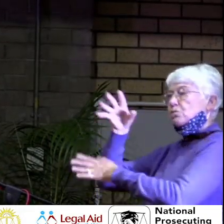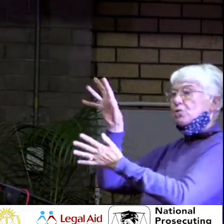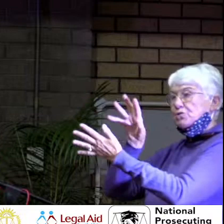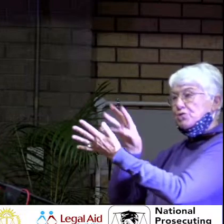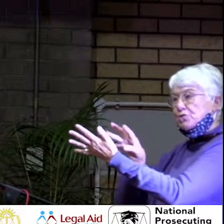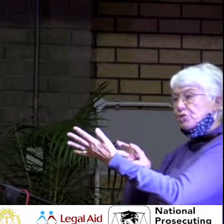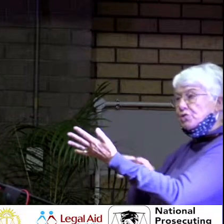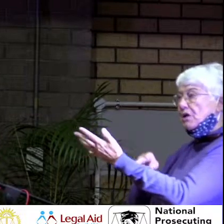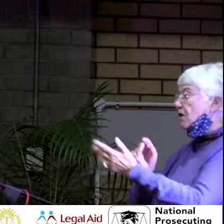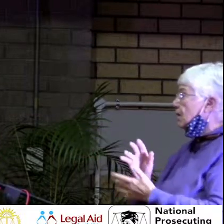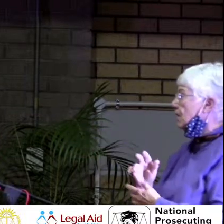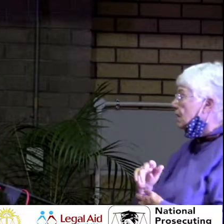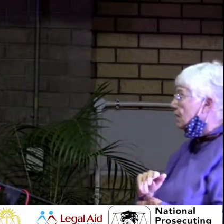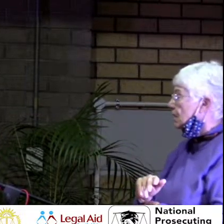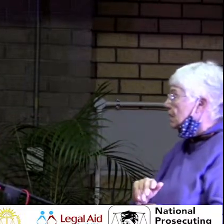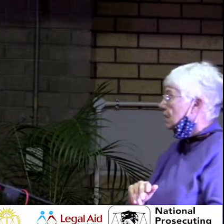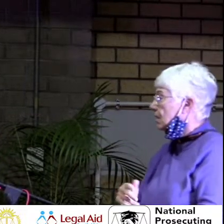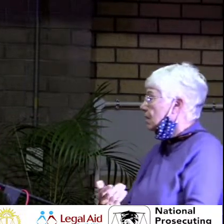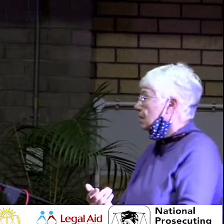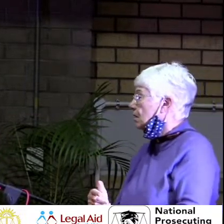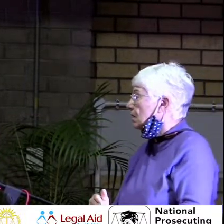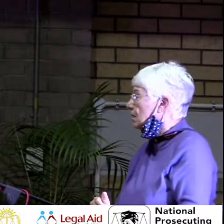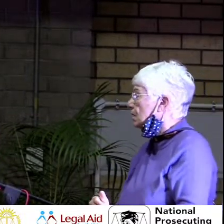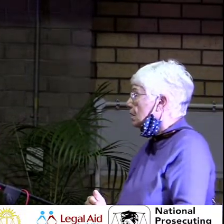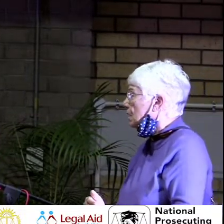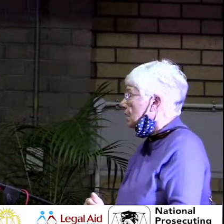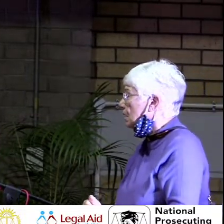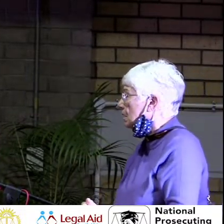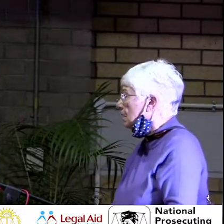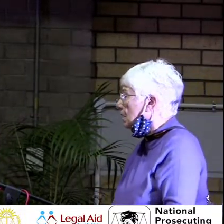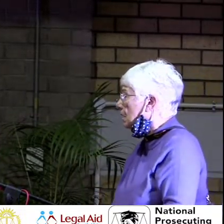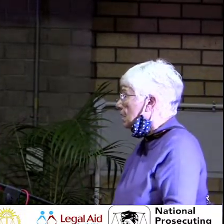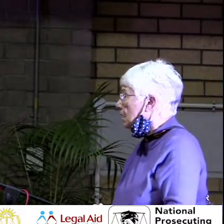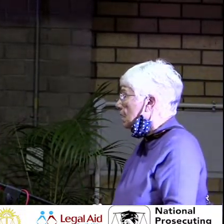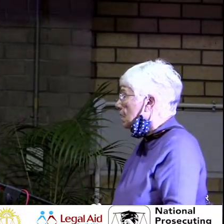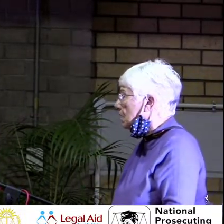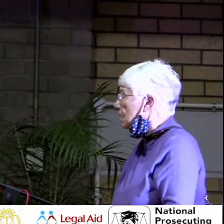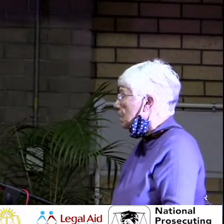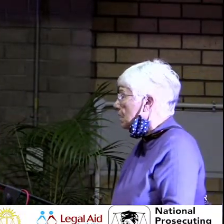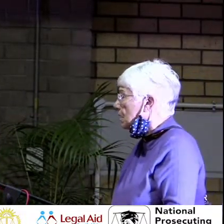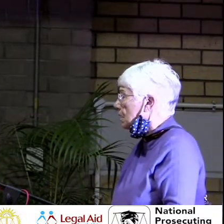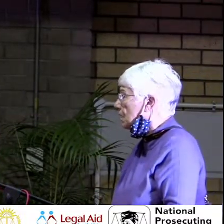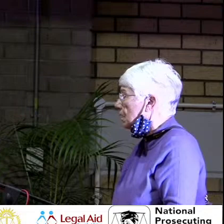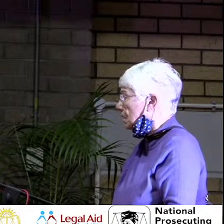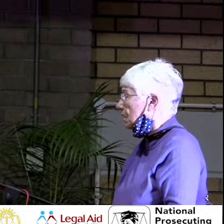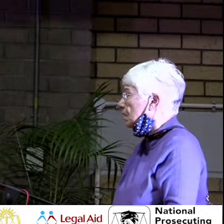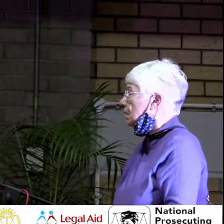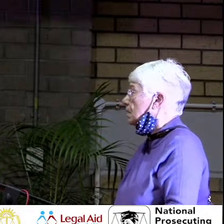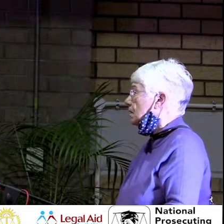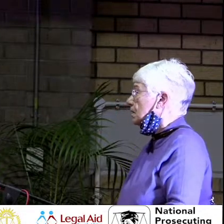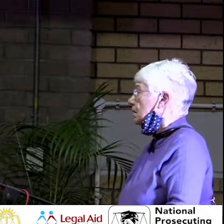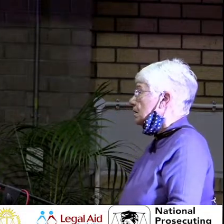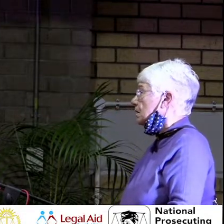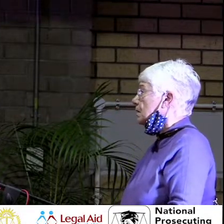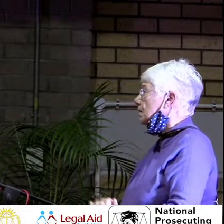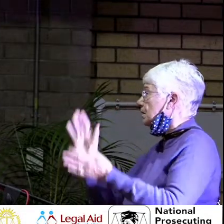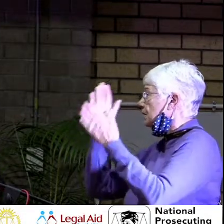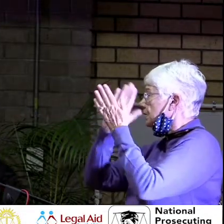from the prosecution. Kindly welcome Advocate Nicolette Bell. Please, a round of